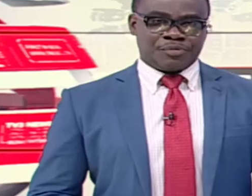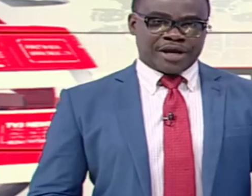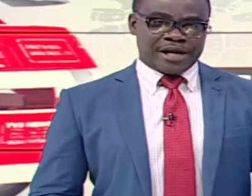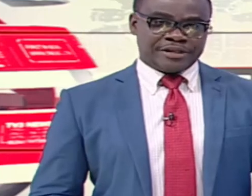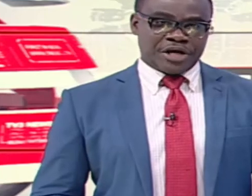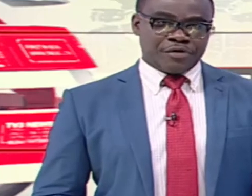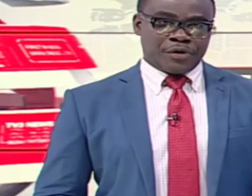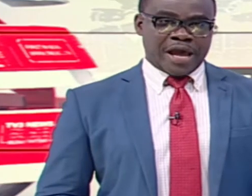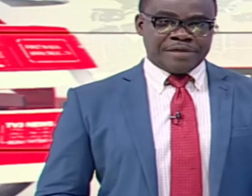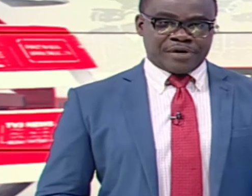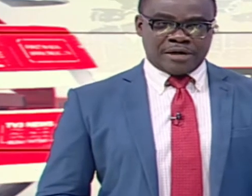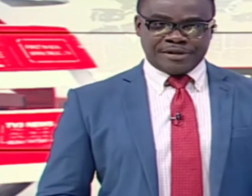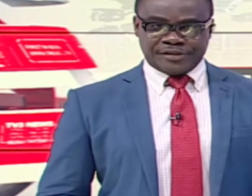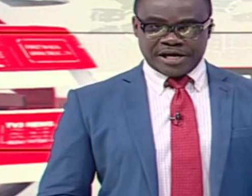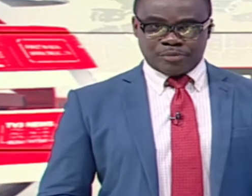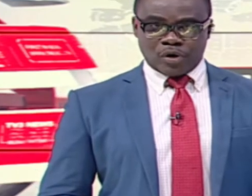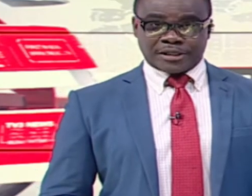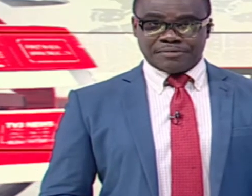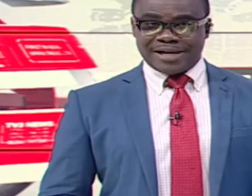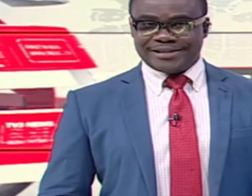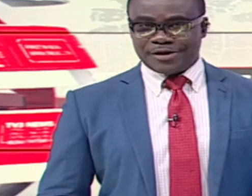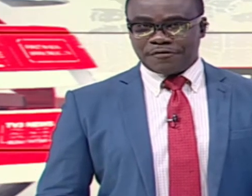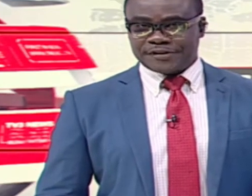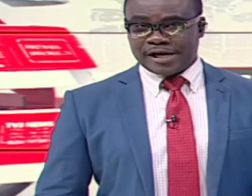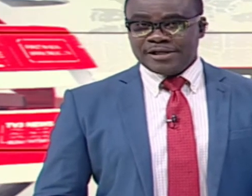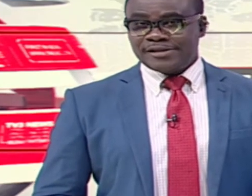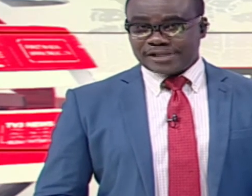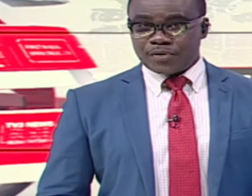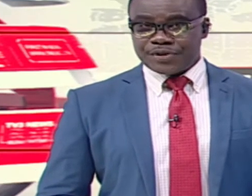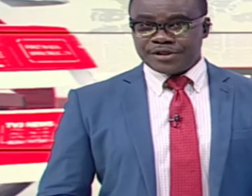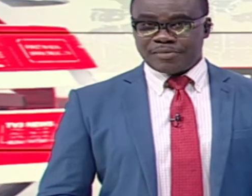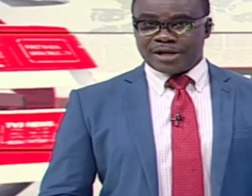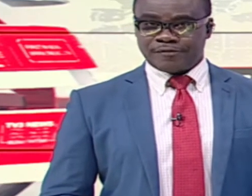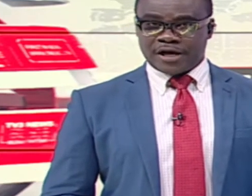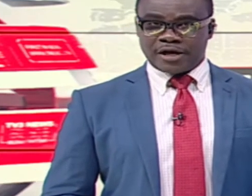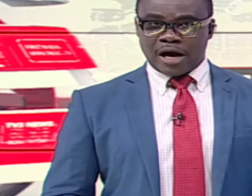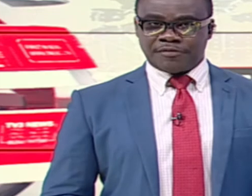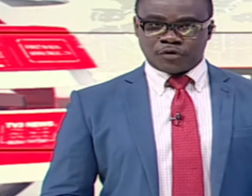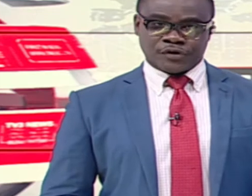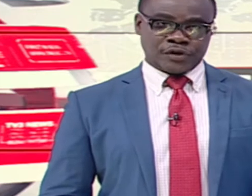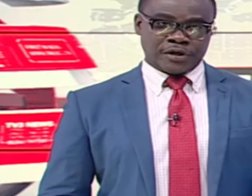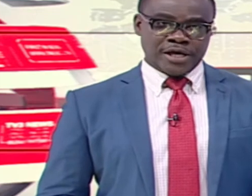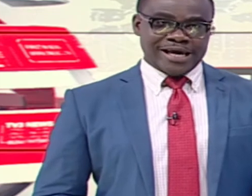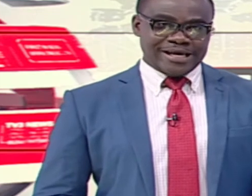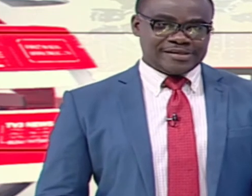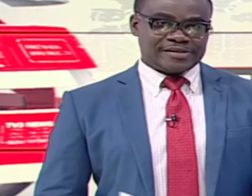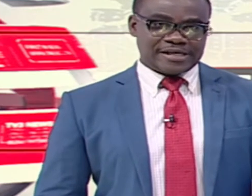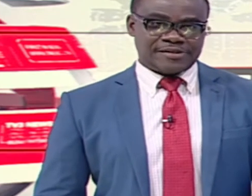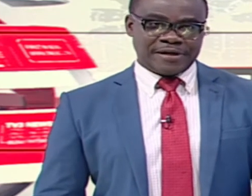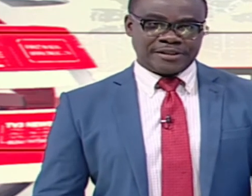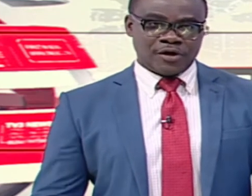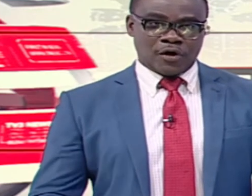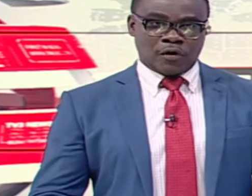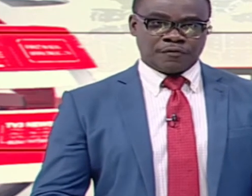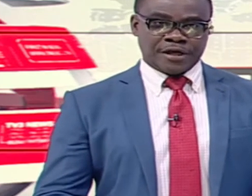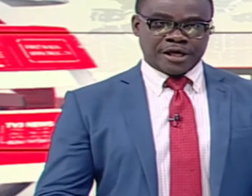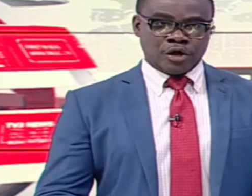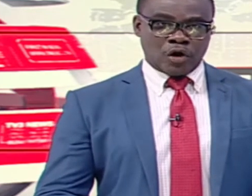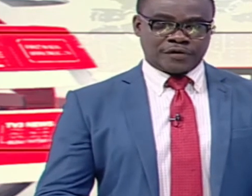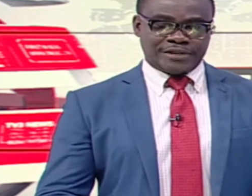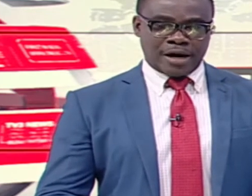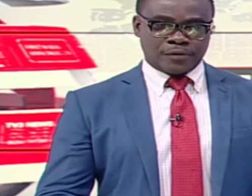Listen to Brigadier General Abraham Nsiayeboa, commanding officer, Southern Command of the Ghana Armed Forces, on his assessment of